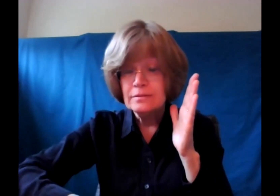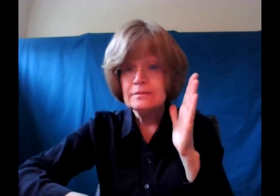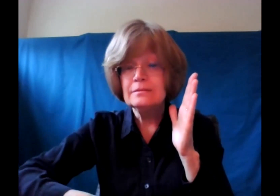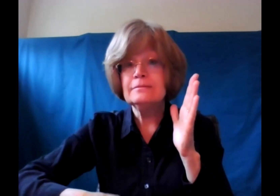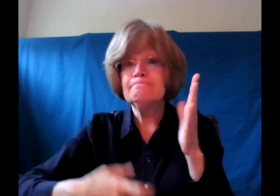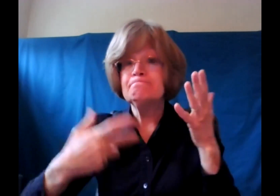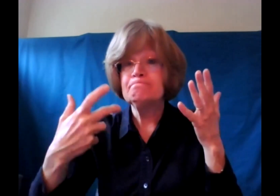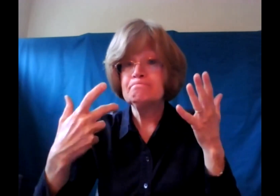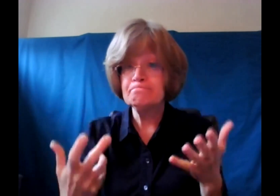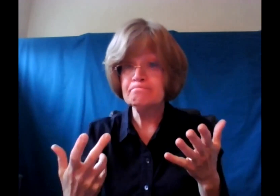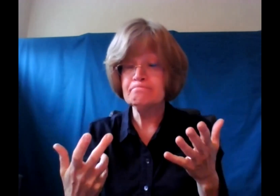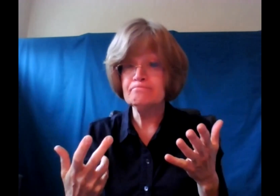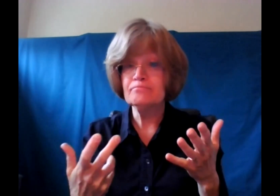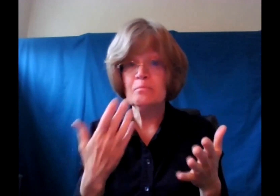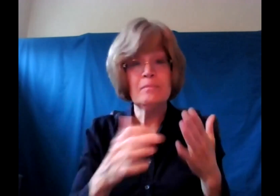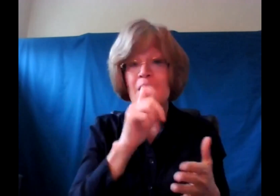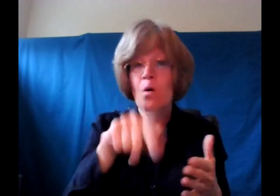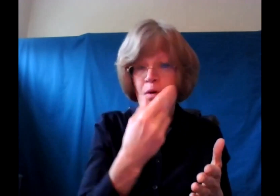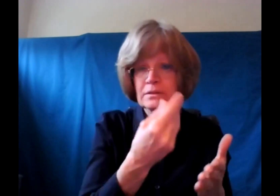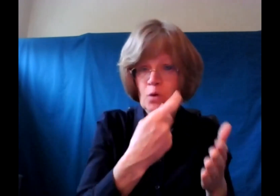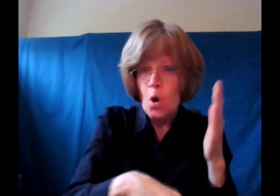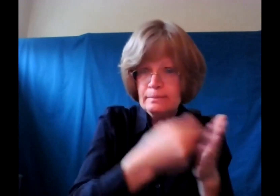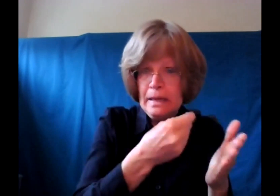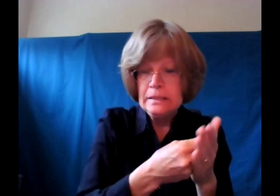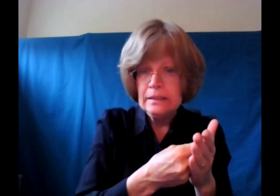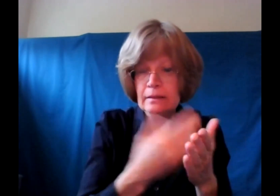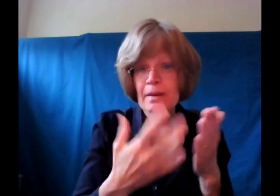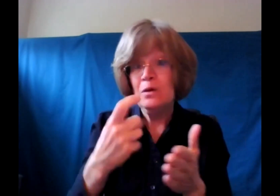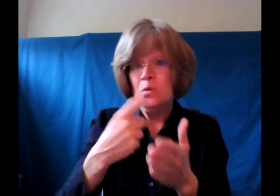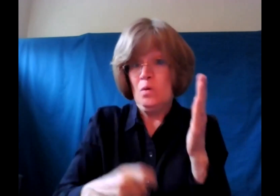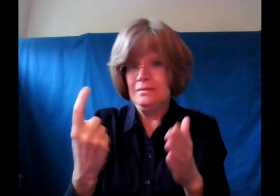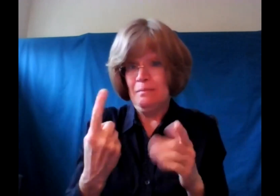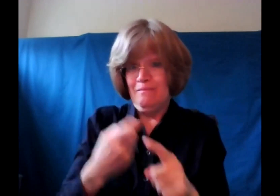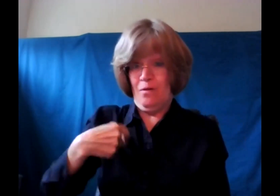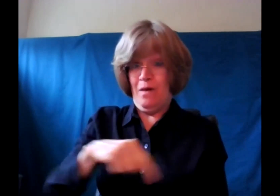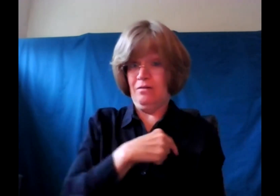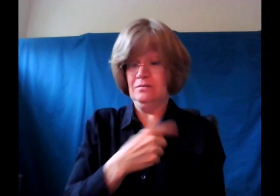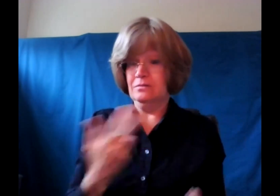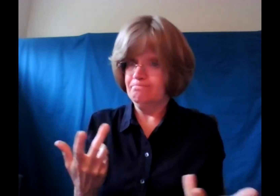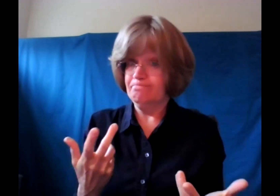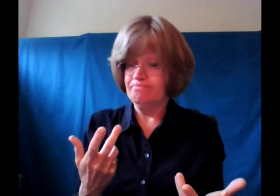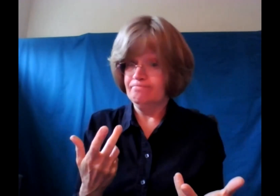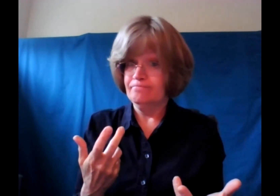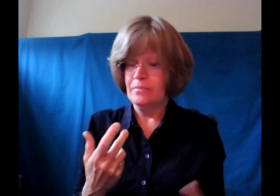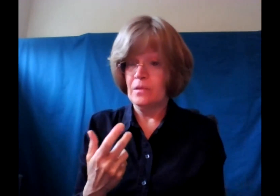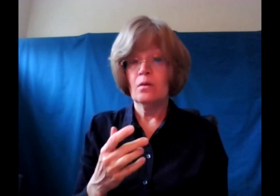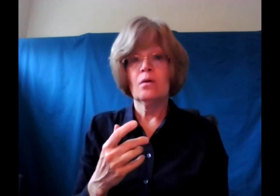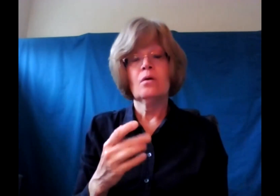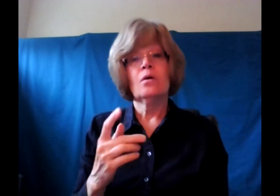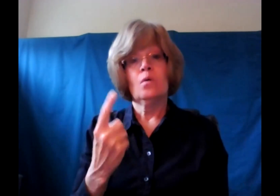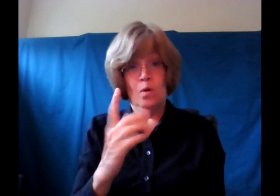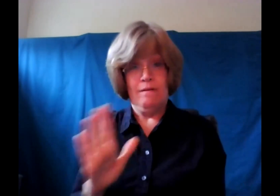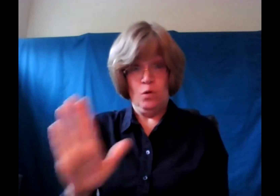costs. Maybe not always money, maybe it costs something from us. And then one of your members,